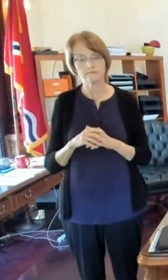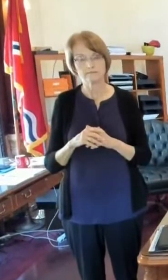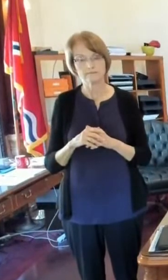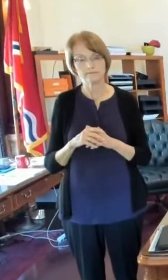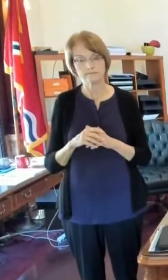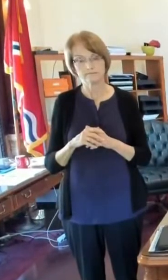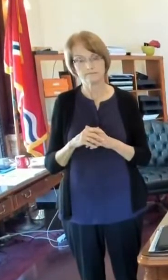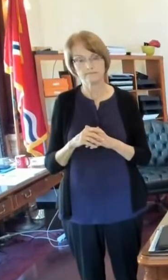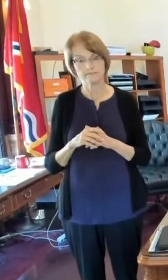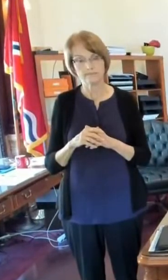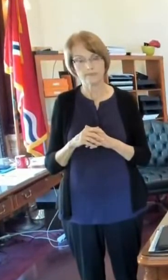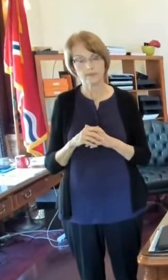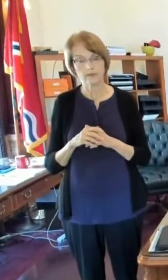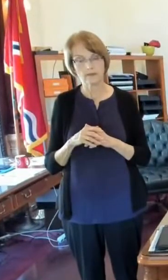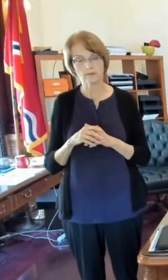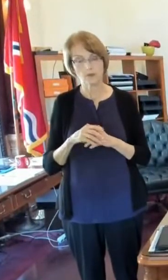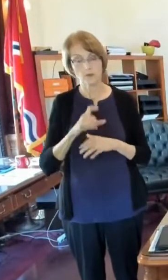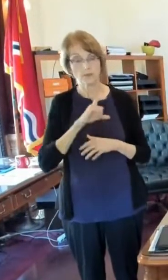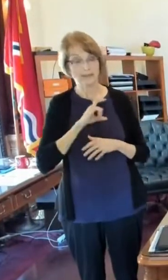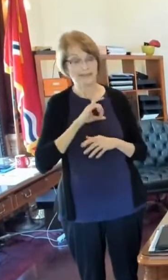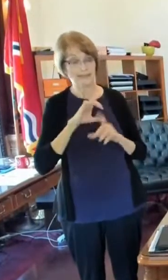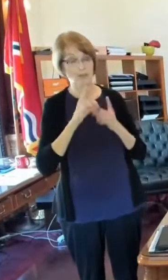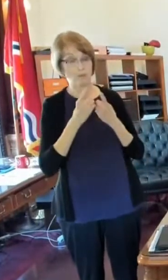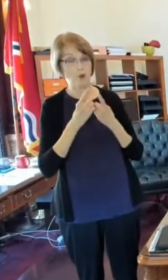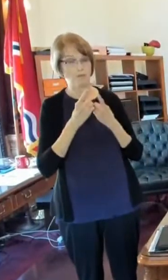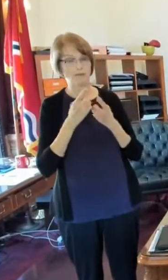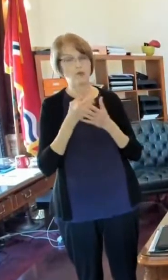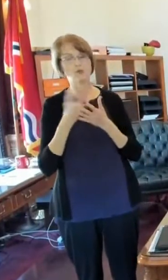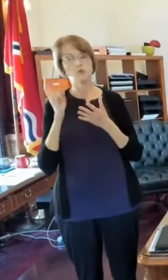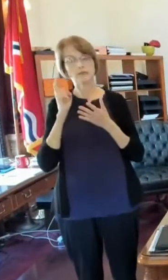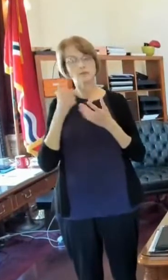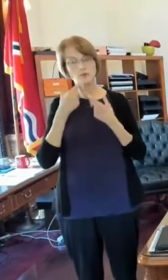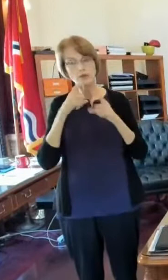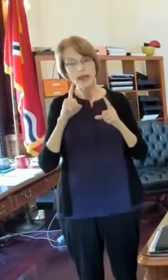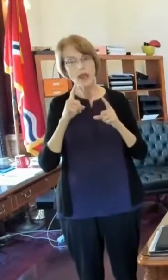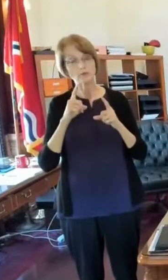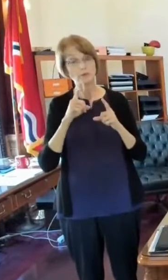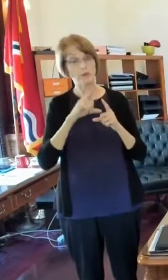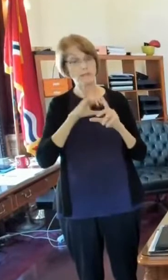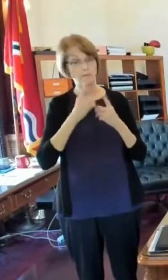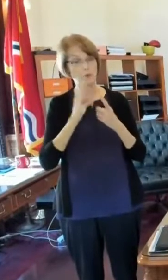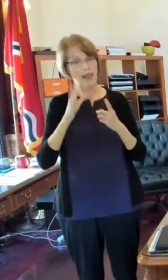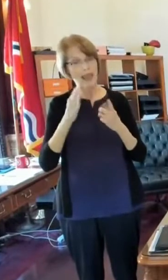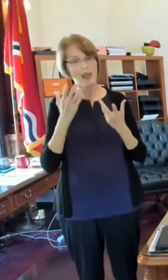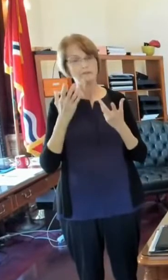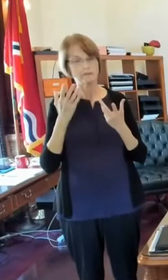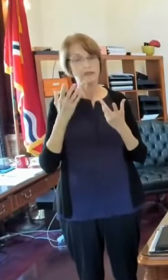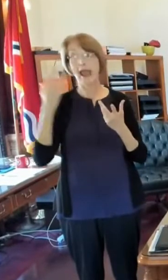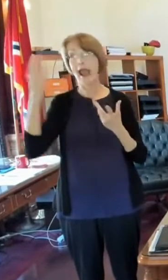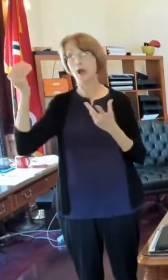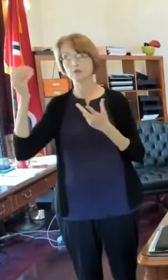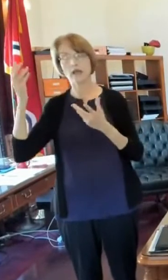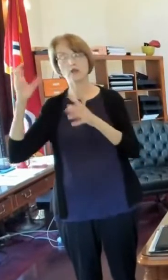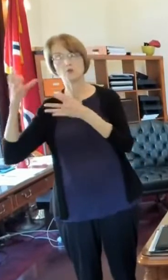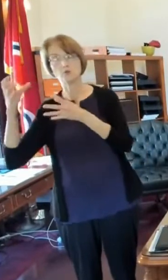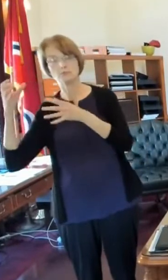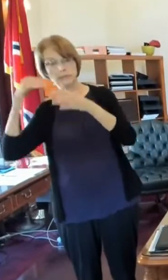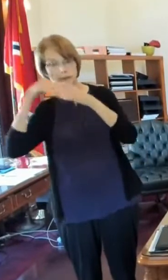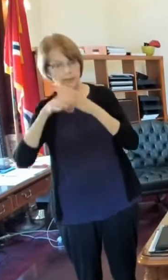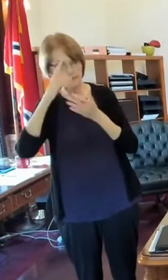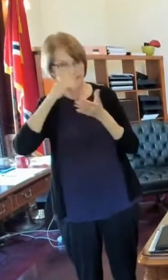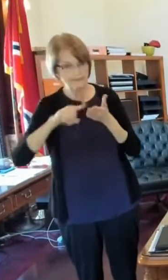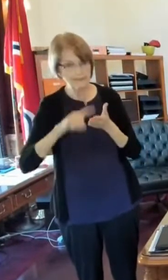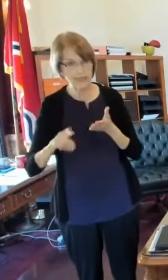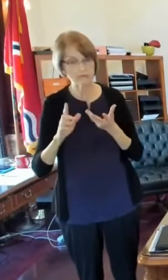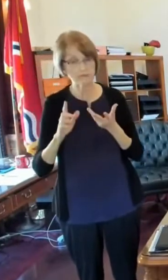outside independent review of the police department that you announced a couple of weeks ago, and Yep. what the status of that is. It's ongoing. It started